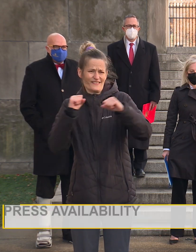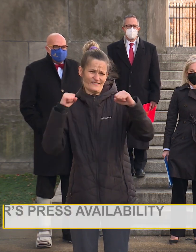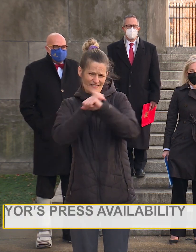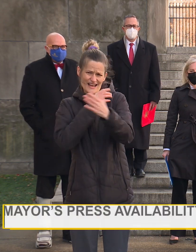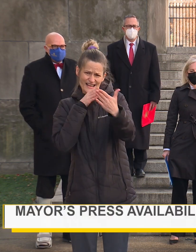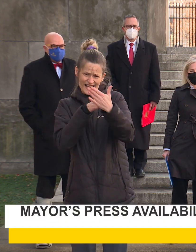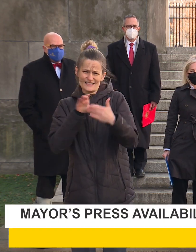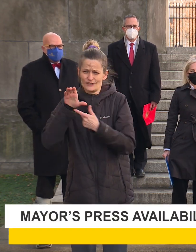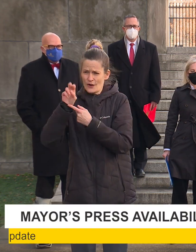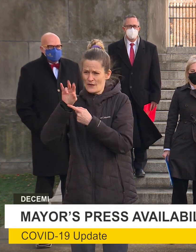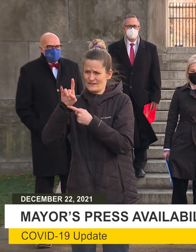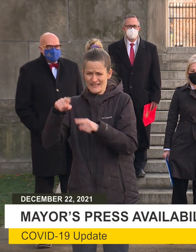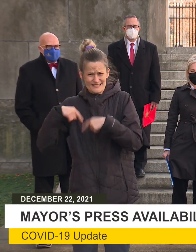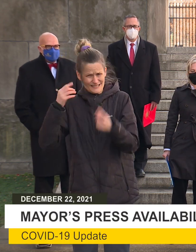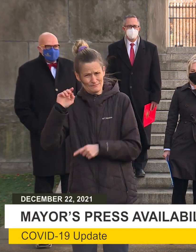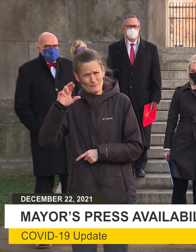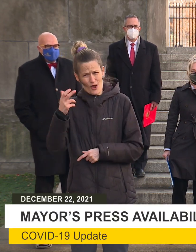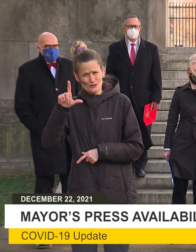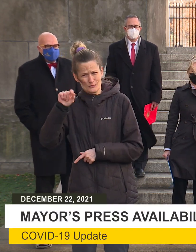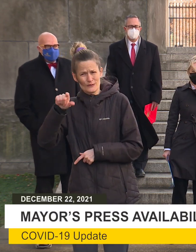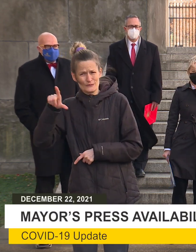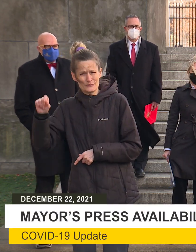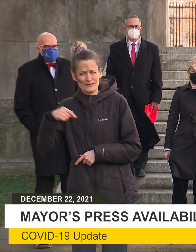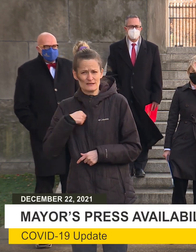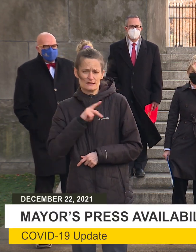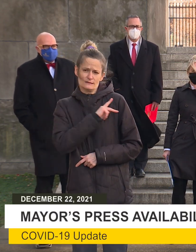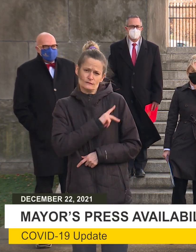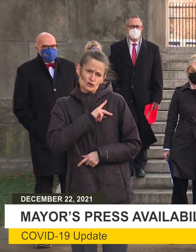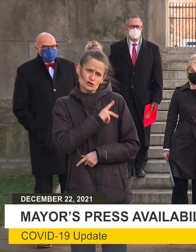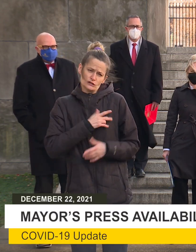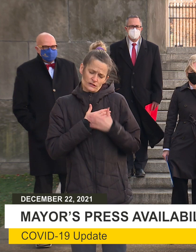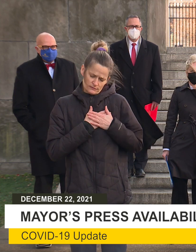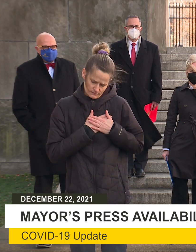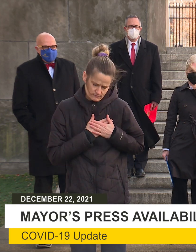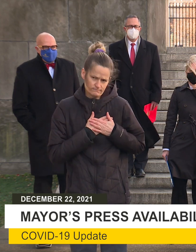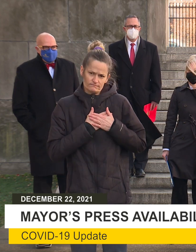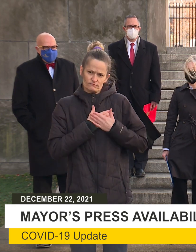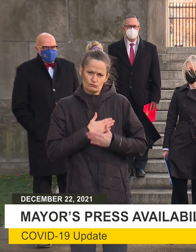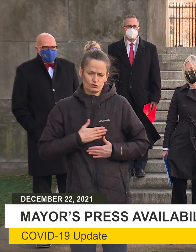appreciate your dedication to this work and your commitment to protect the health of city